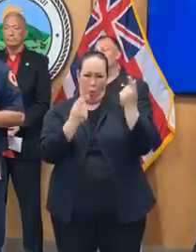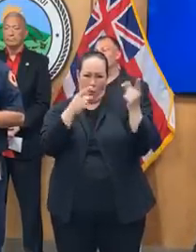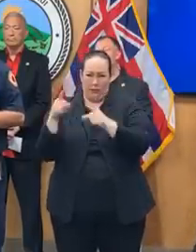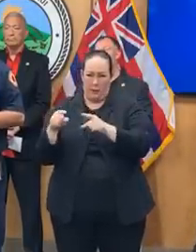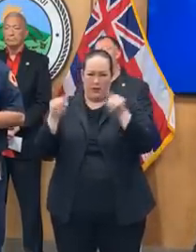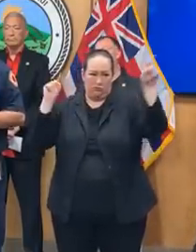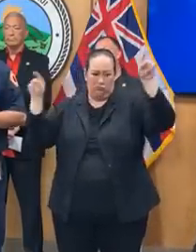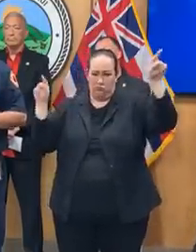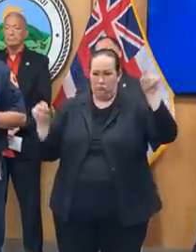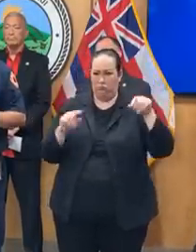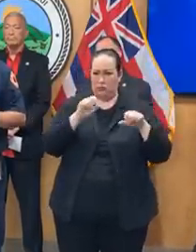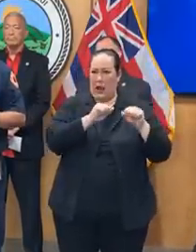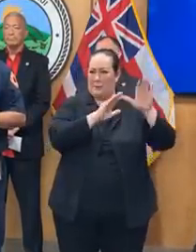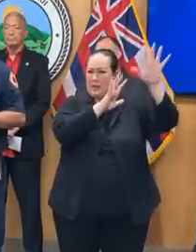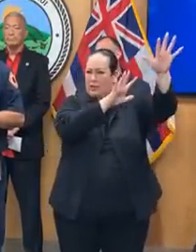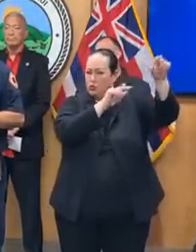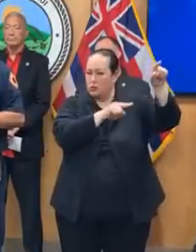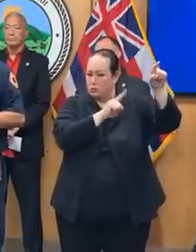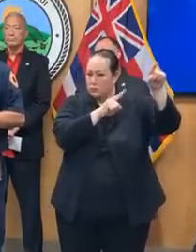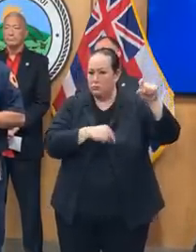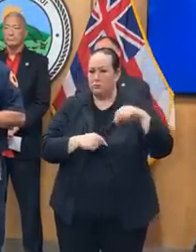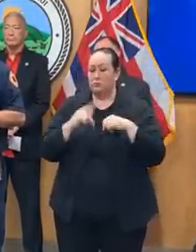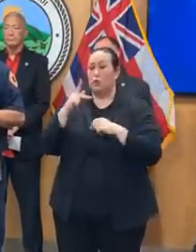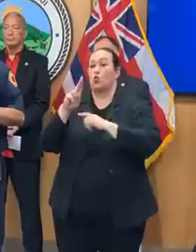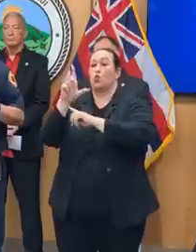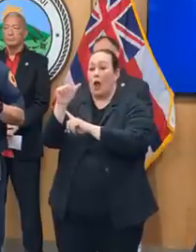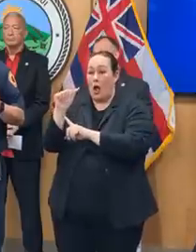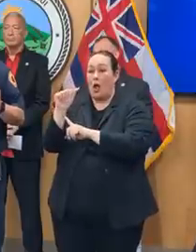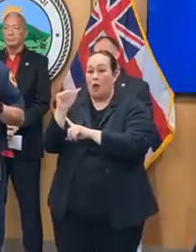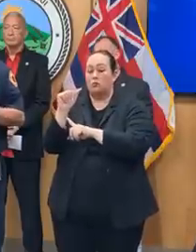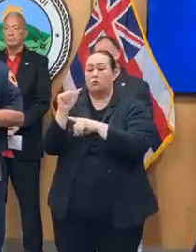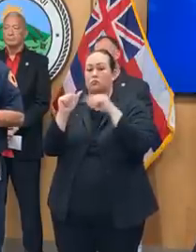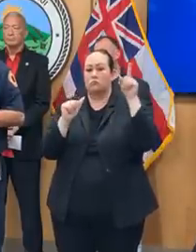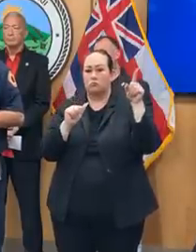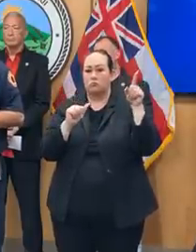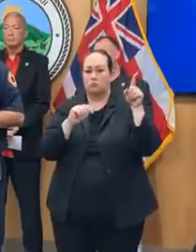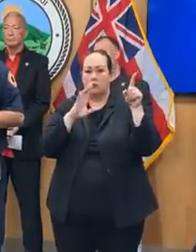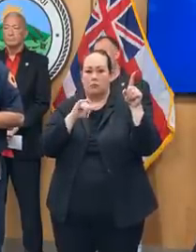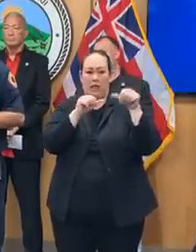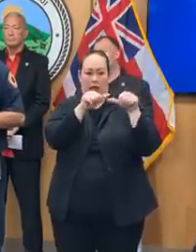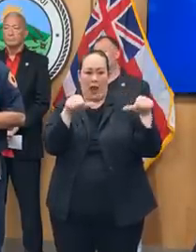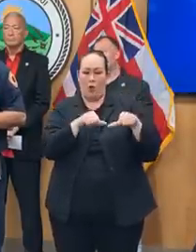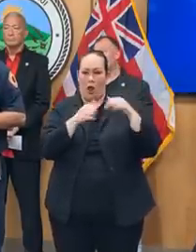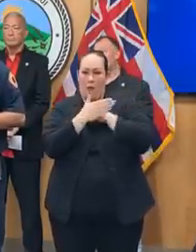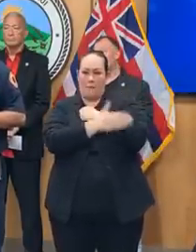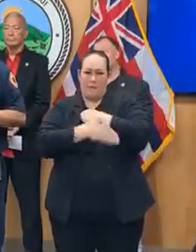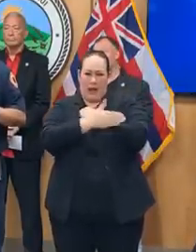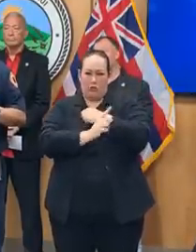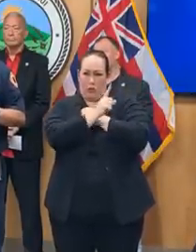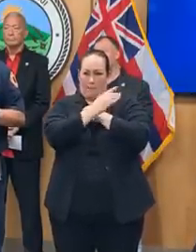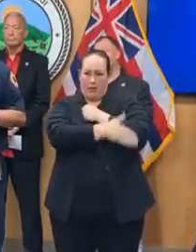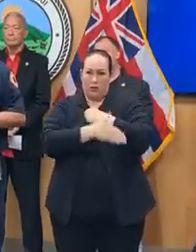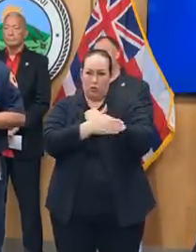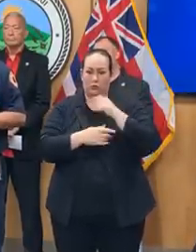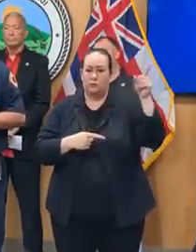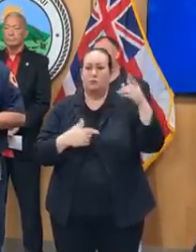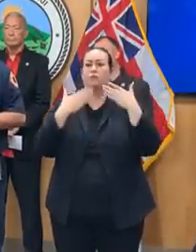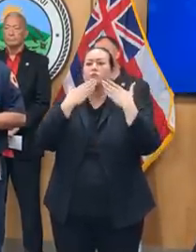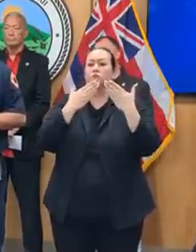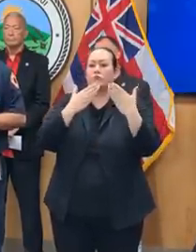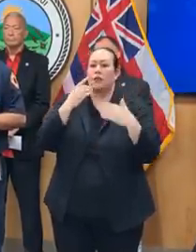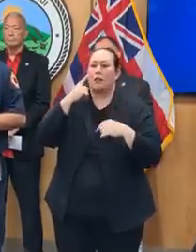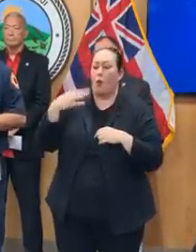island. As far as the coolest side of the fire and that side of the island, I just want to share with everybody that we're thankful for the